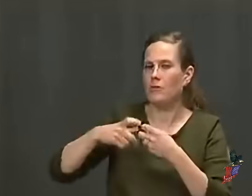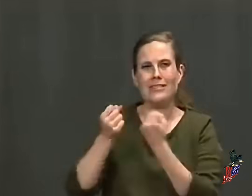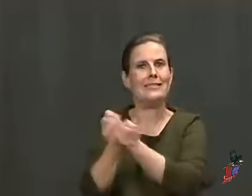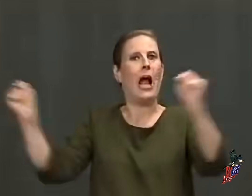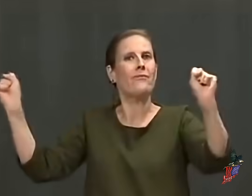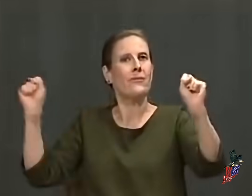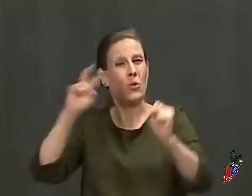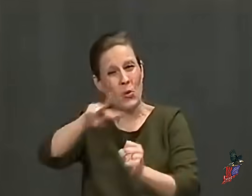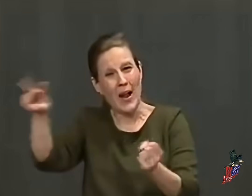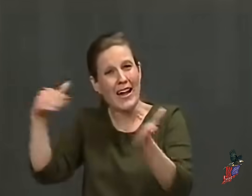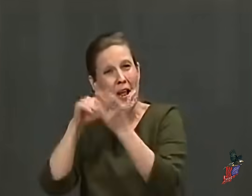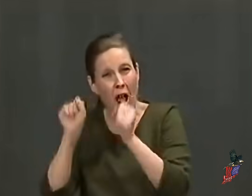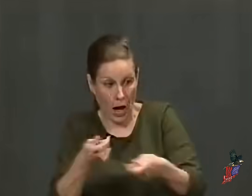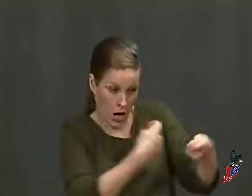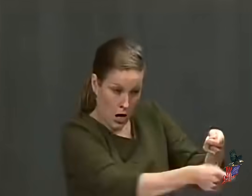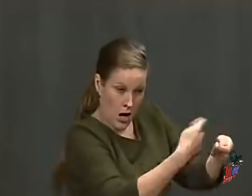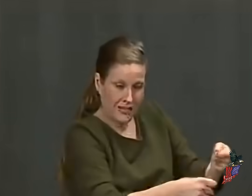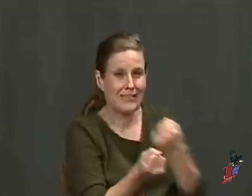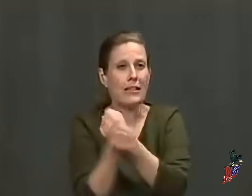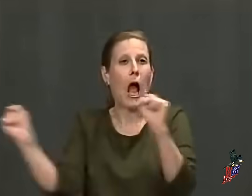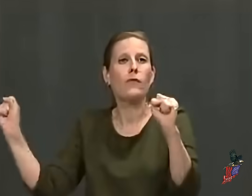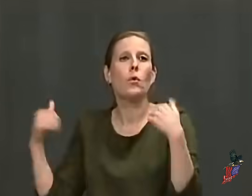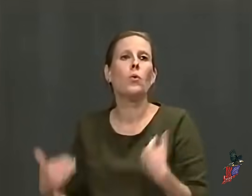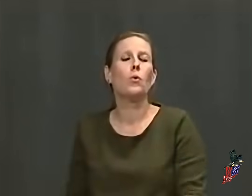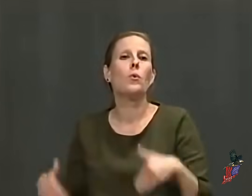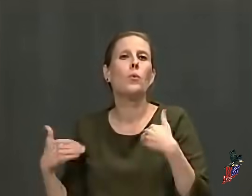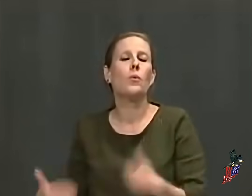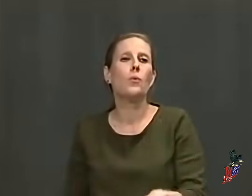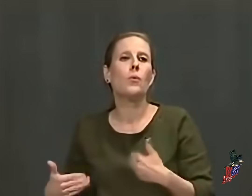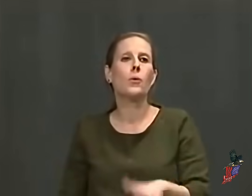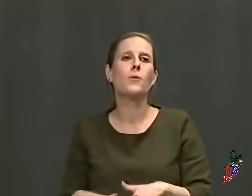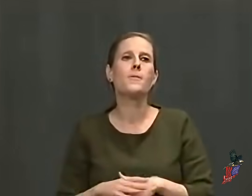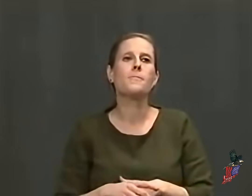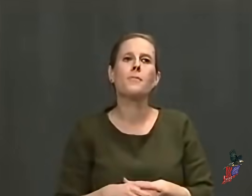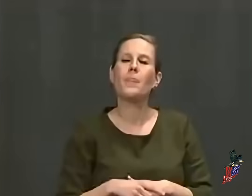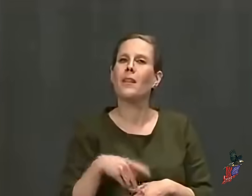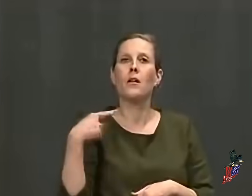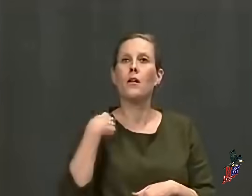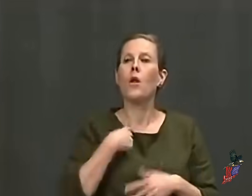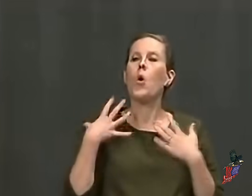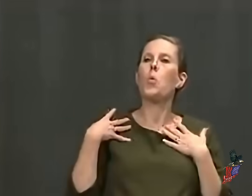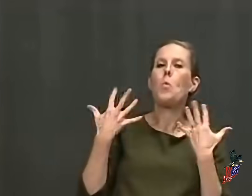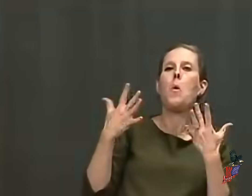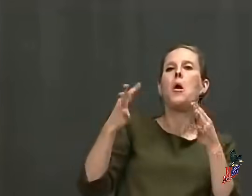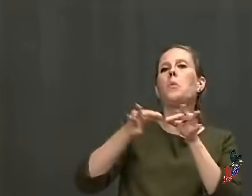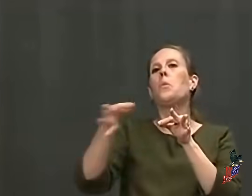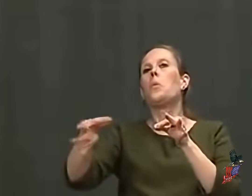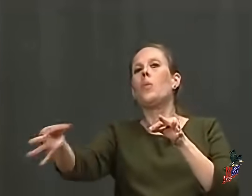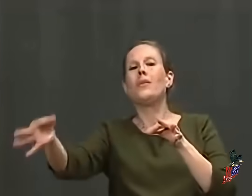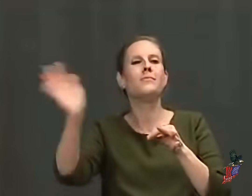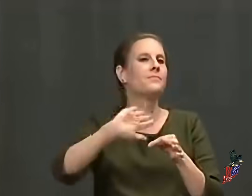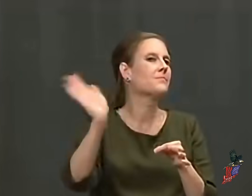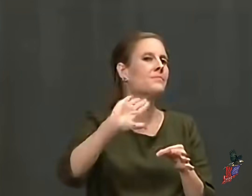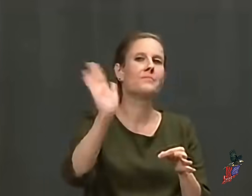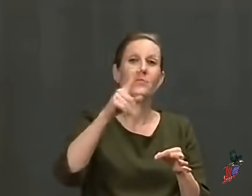We can't delay. We can't delay another minute. It's long past due. You know, in